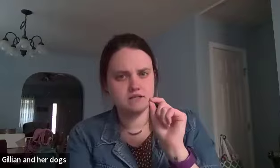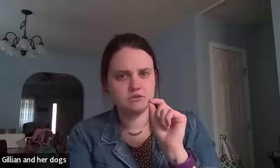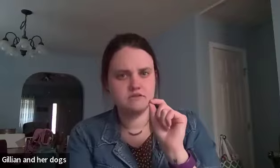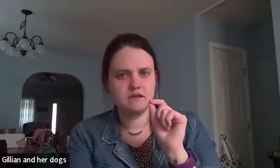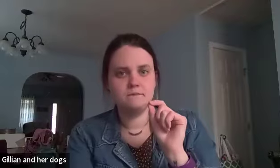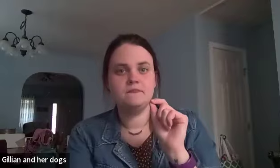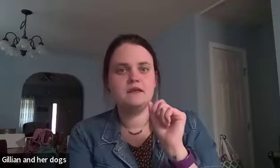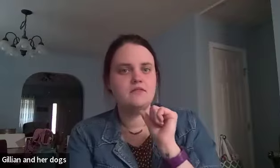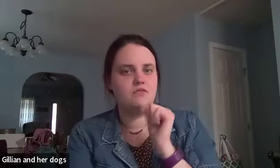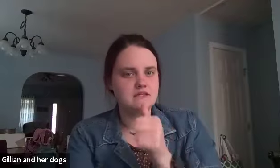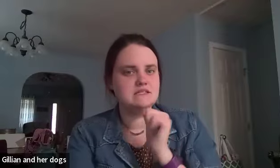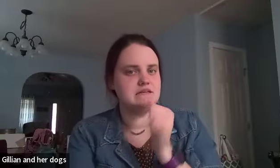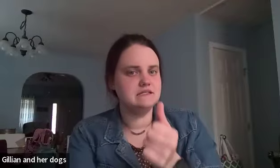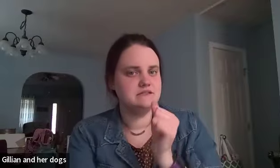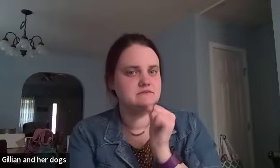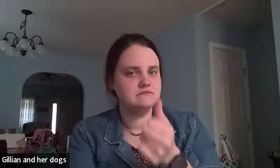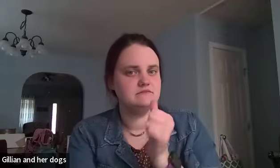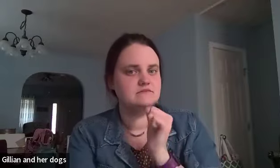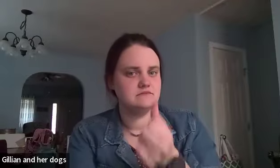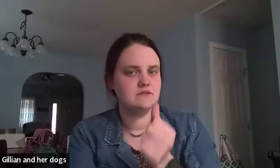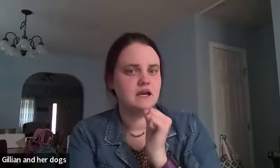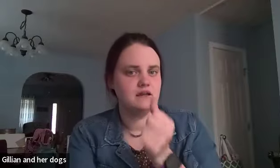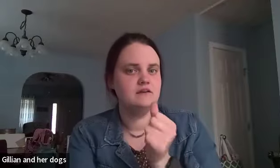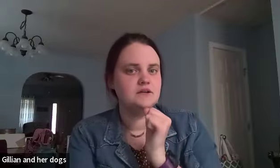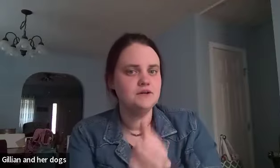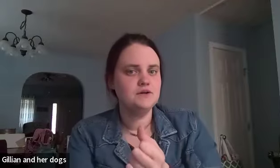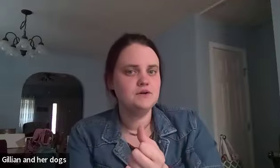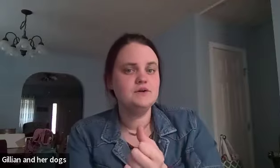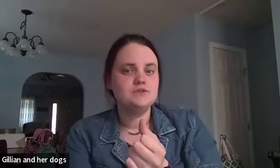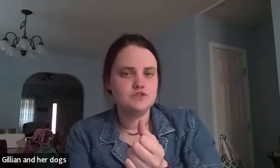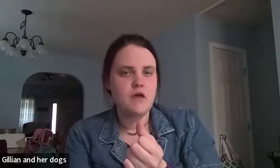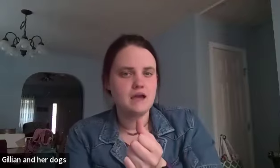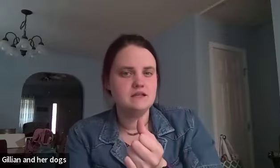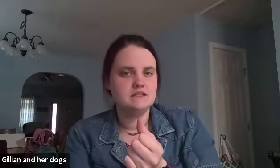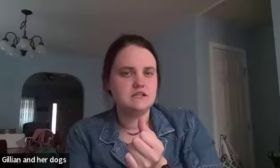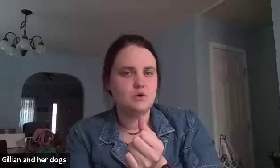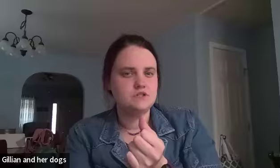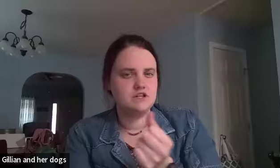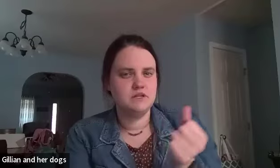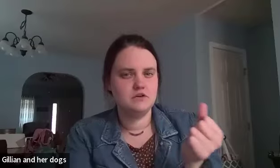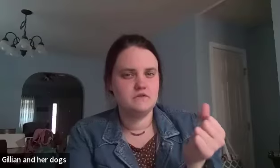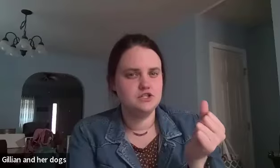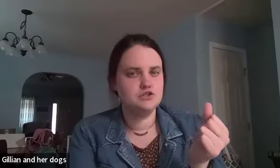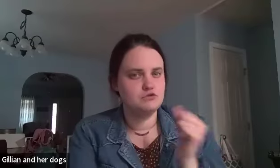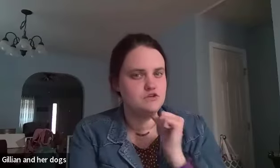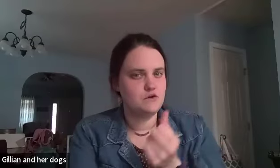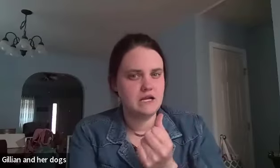not sort of thing, this is it. Okay. So that is, it's almost going to be that's your go-to for any